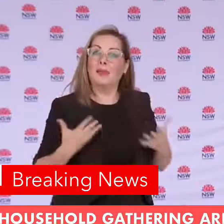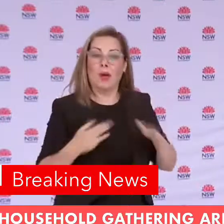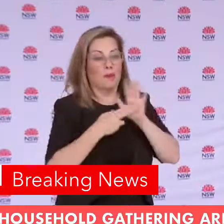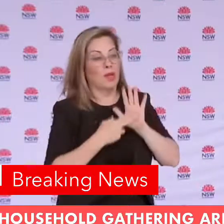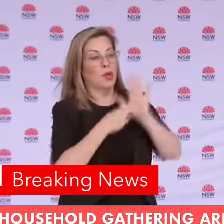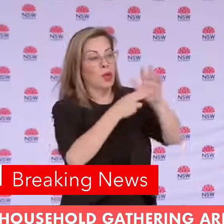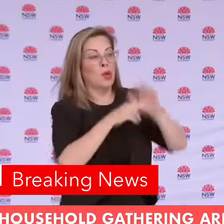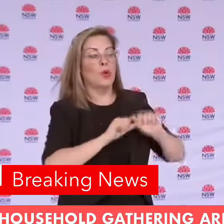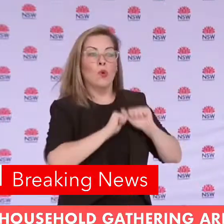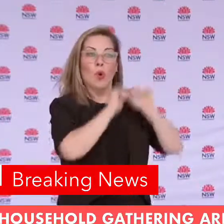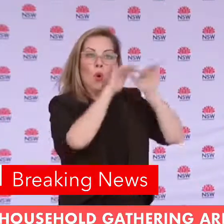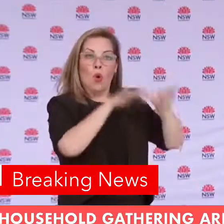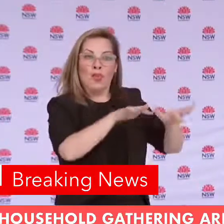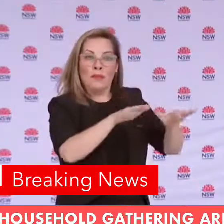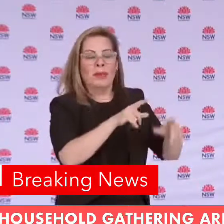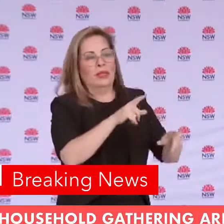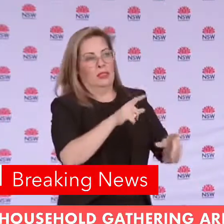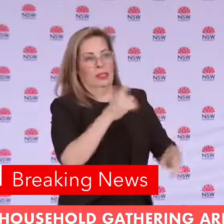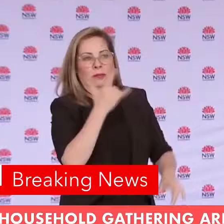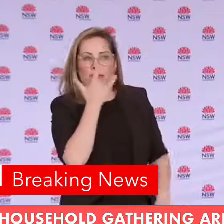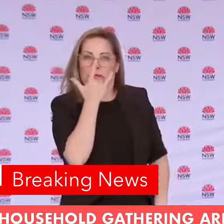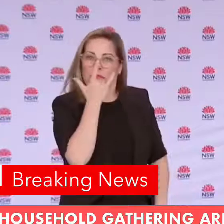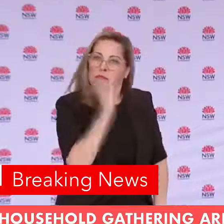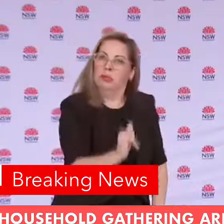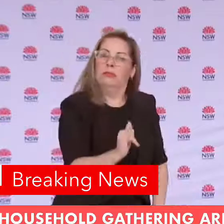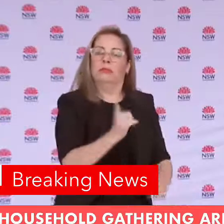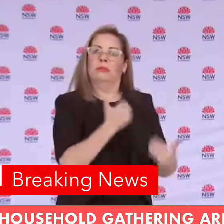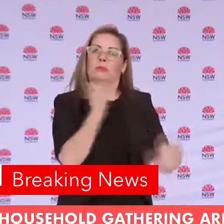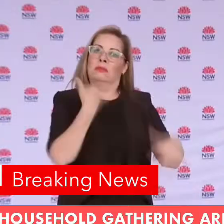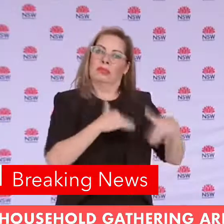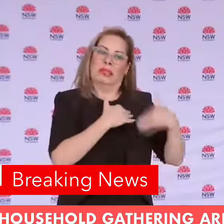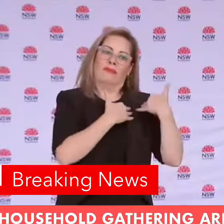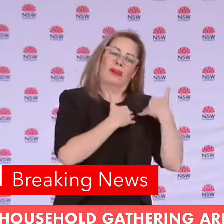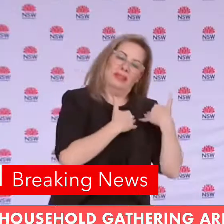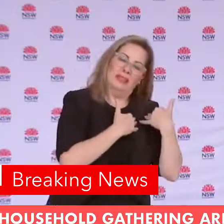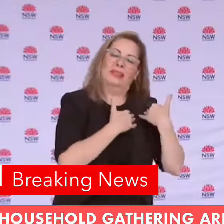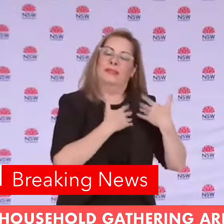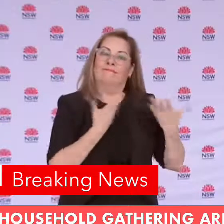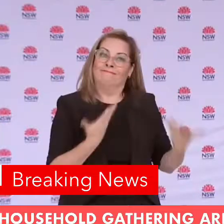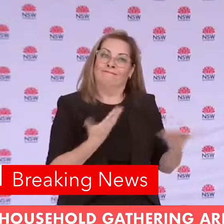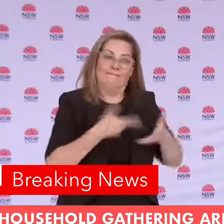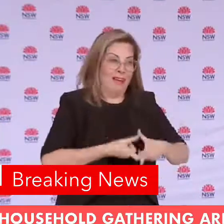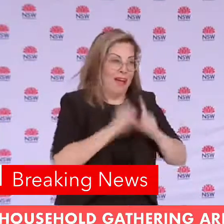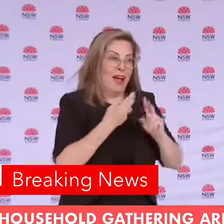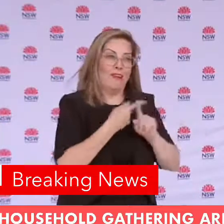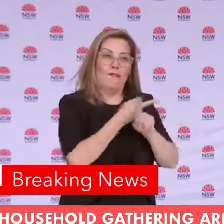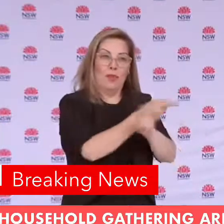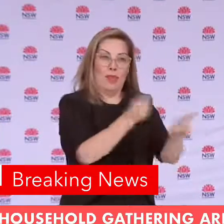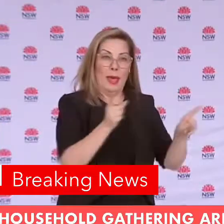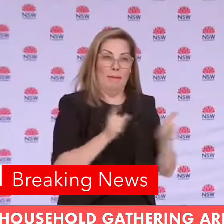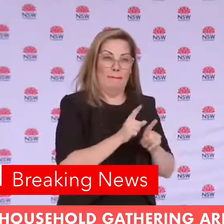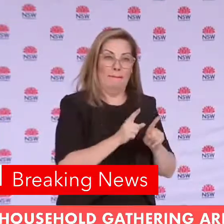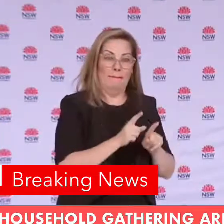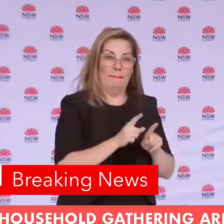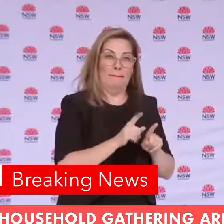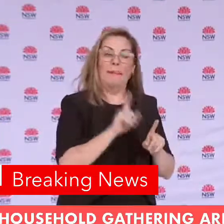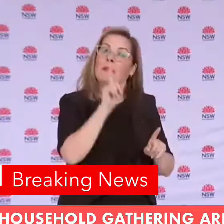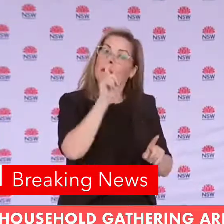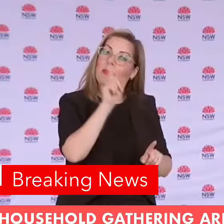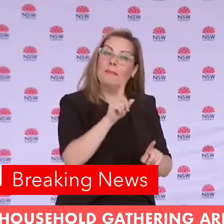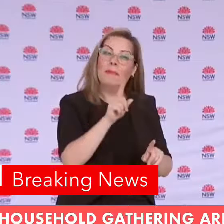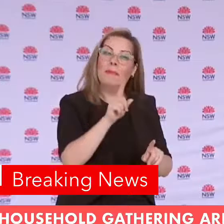to contain the virus, and we appreciate that deeply. But we also appreciate that the decisions we take look at the bigger picture, and that's